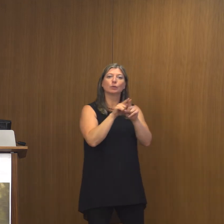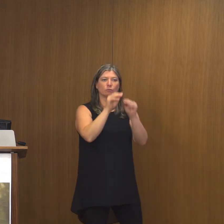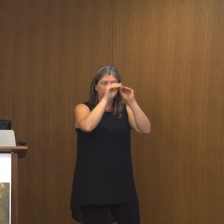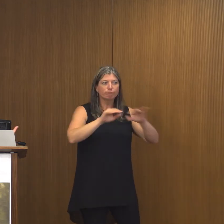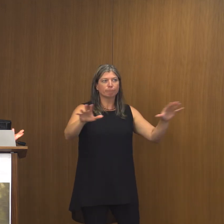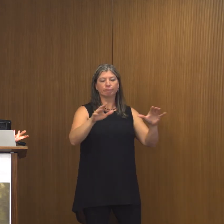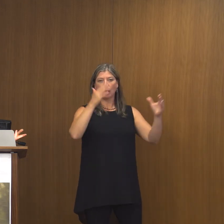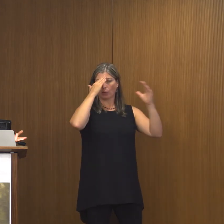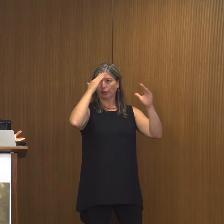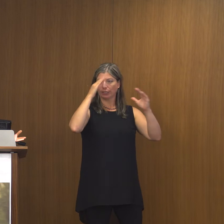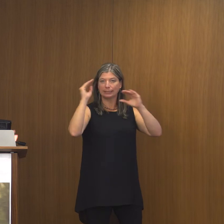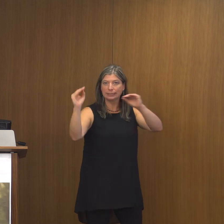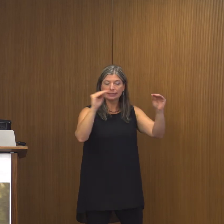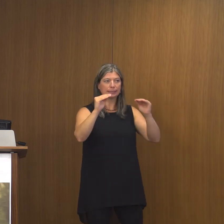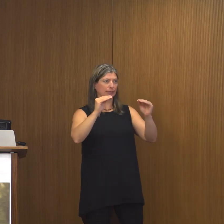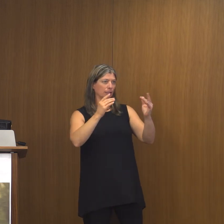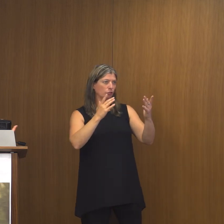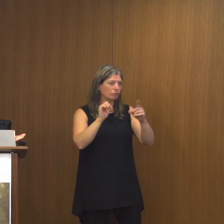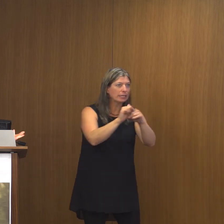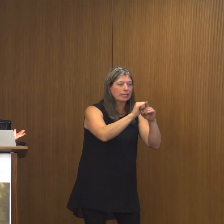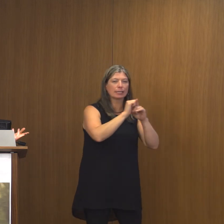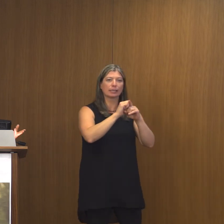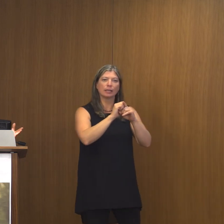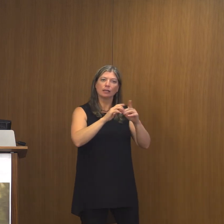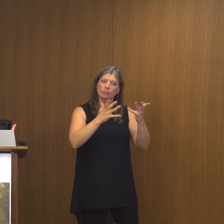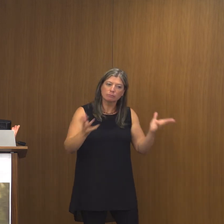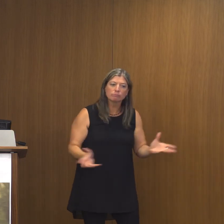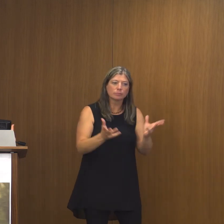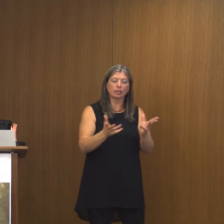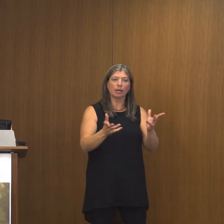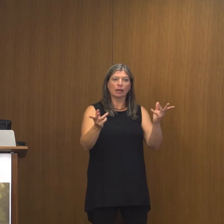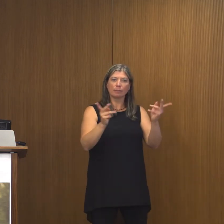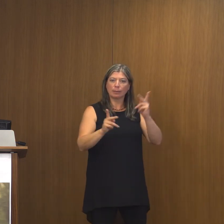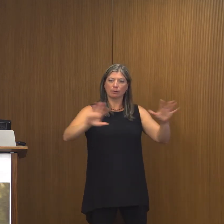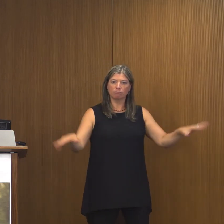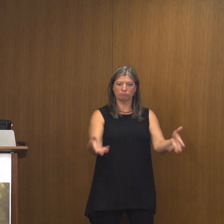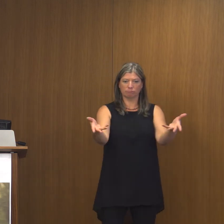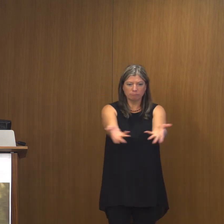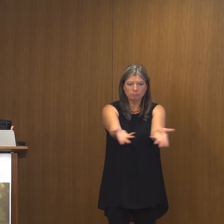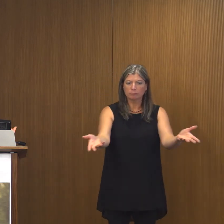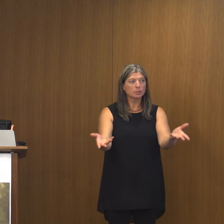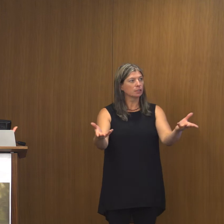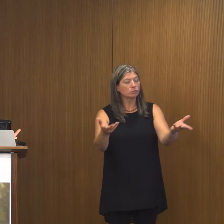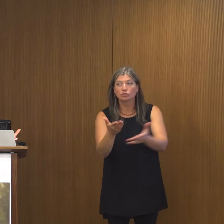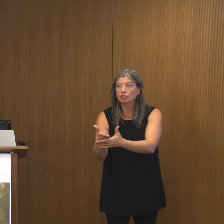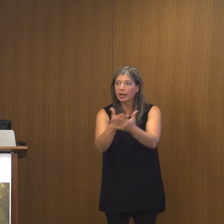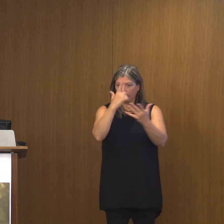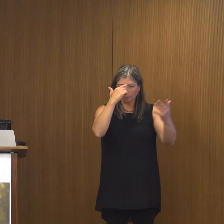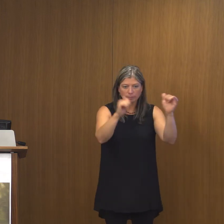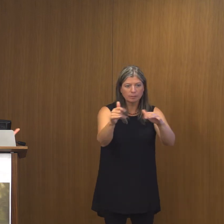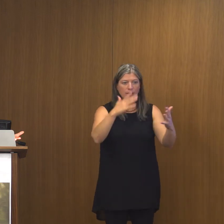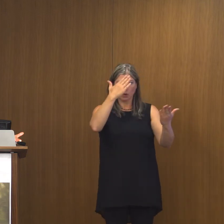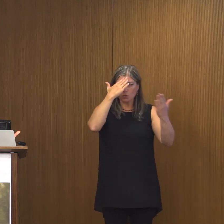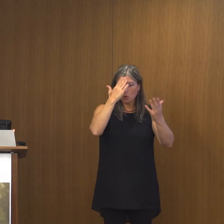education. So that's population-based awareness. So promote spaces where people can talk, know, and learn how to create and